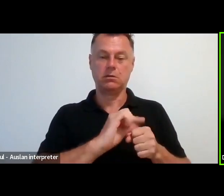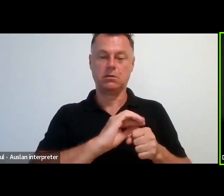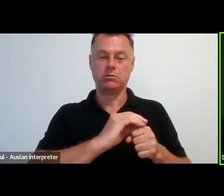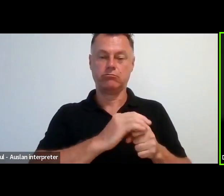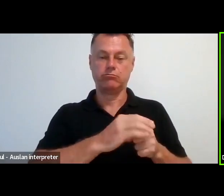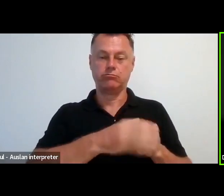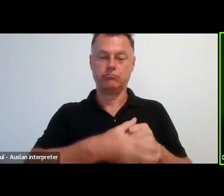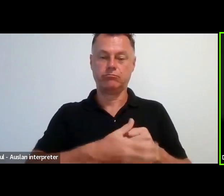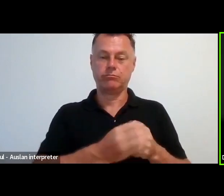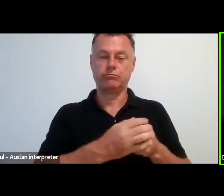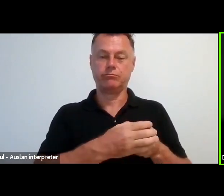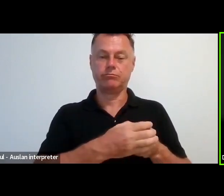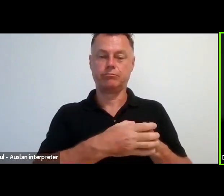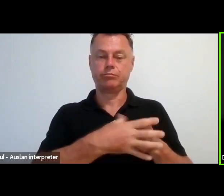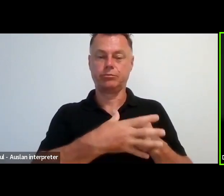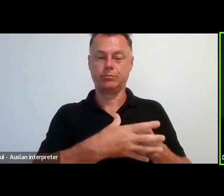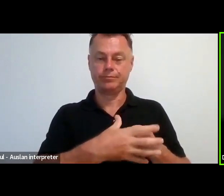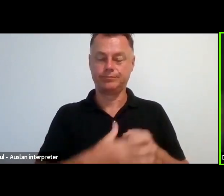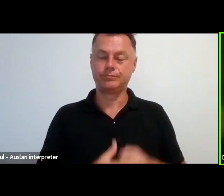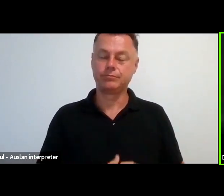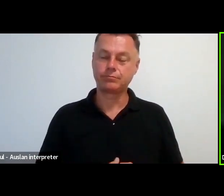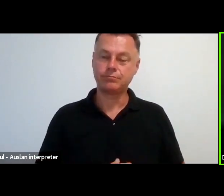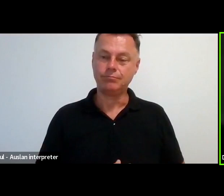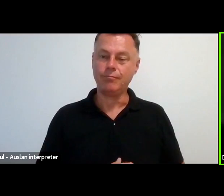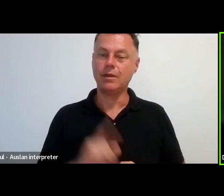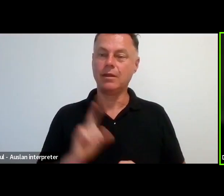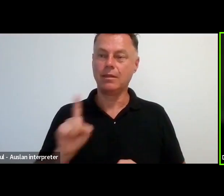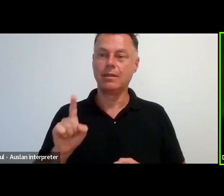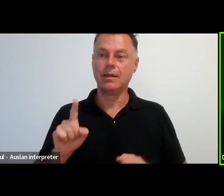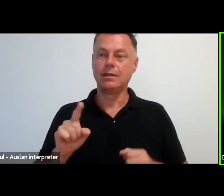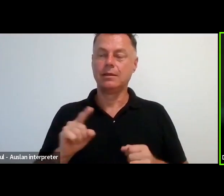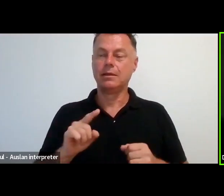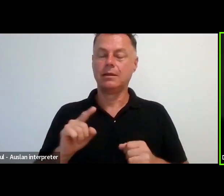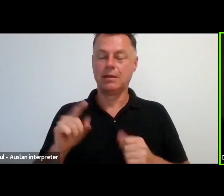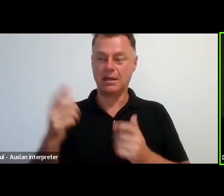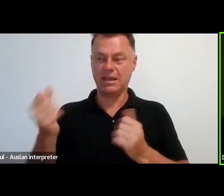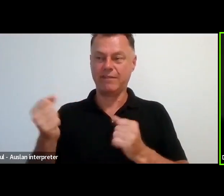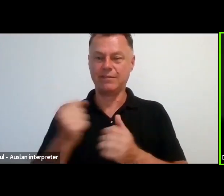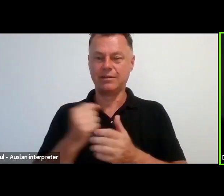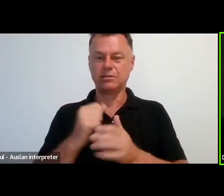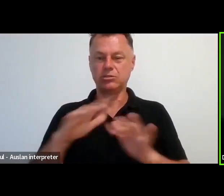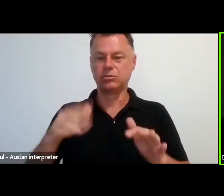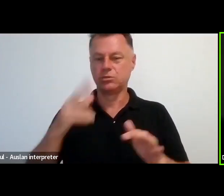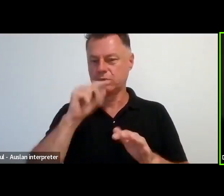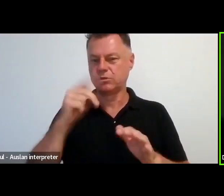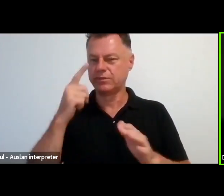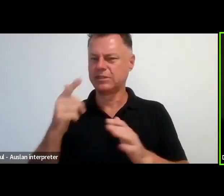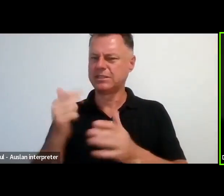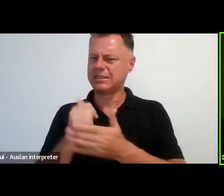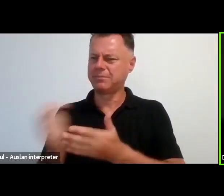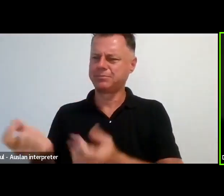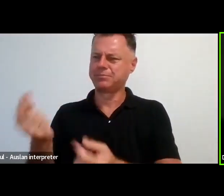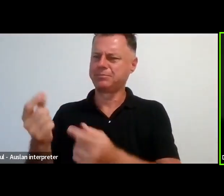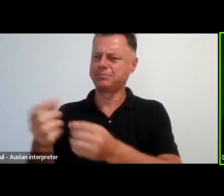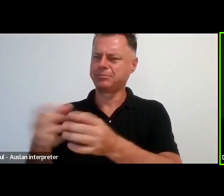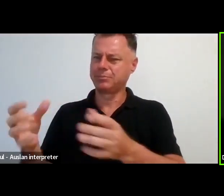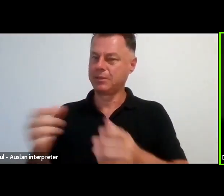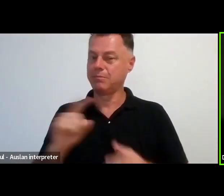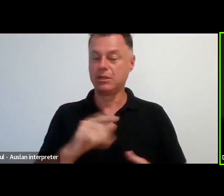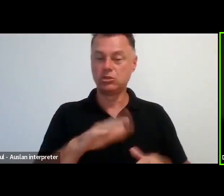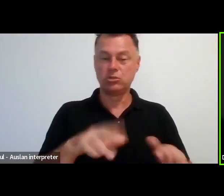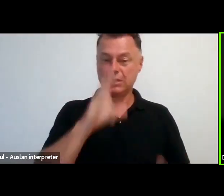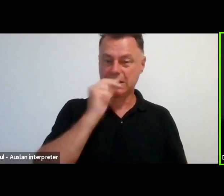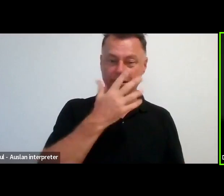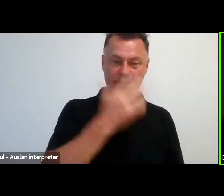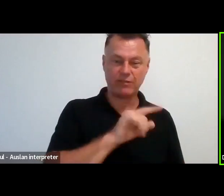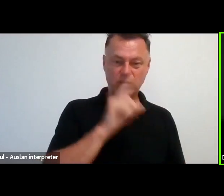been shown as yet in the studies of the 5 to 11-year-olds. So the initial trials were too